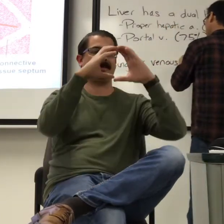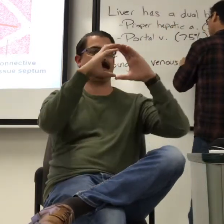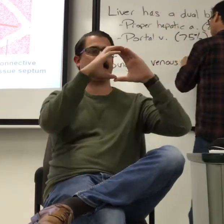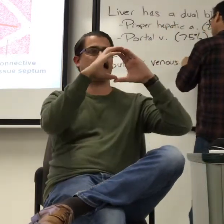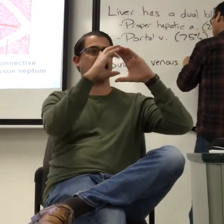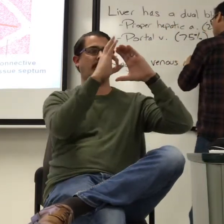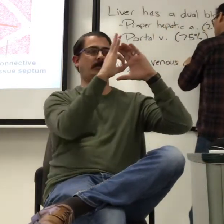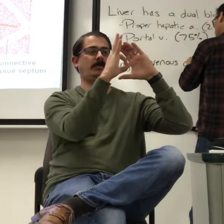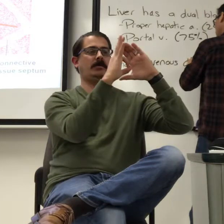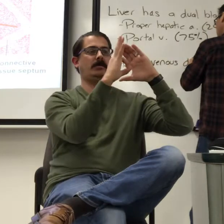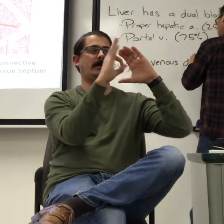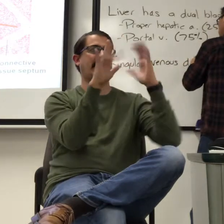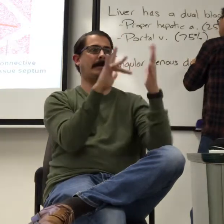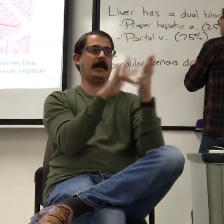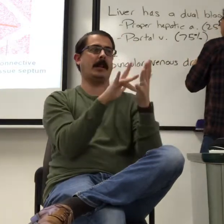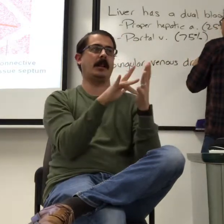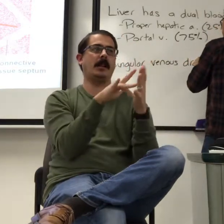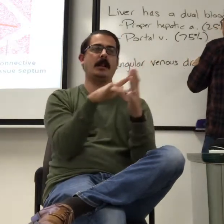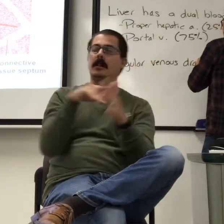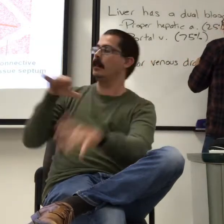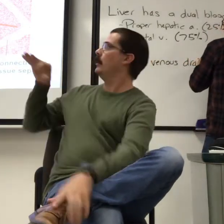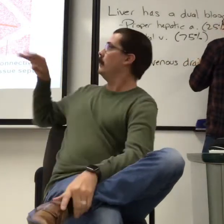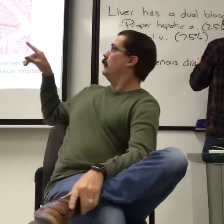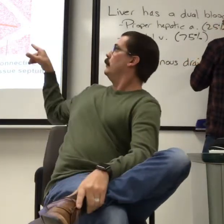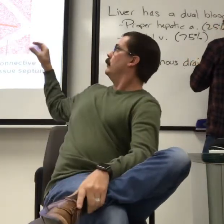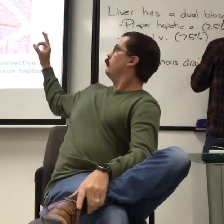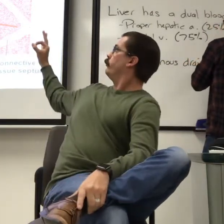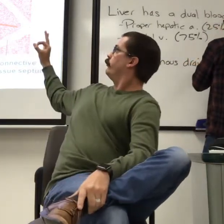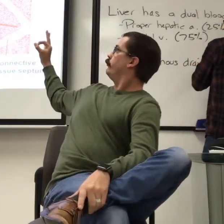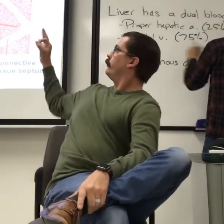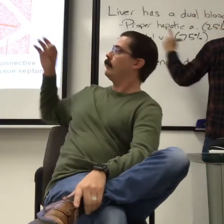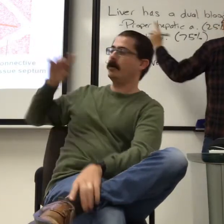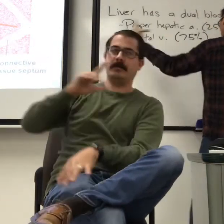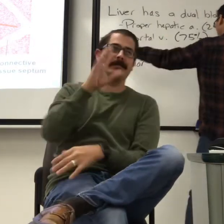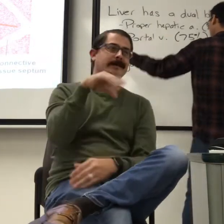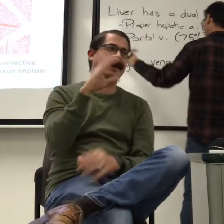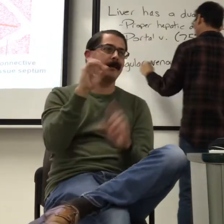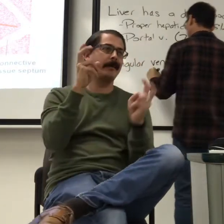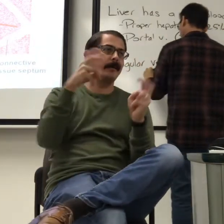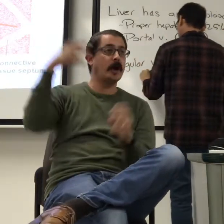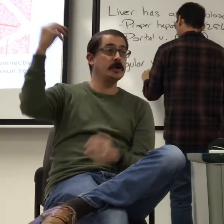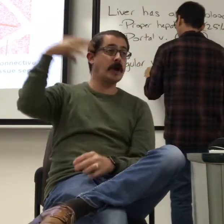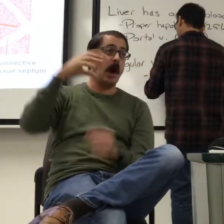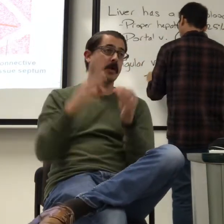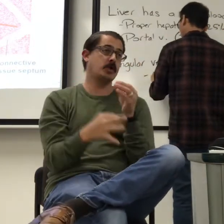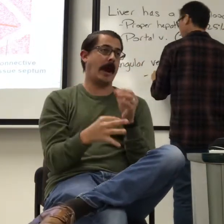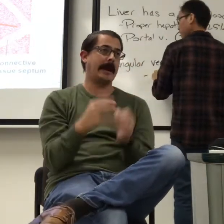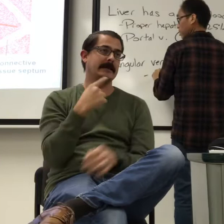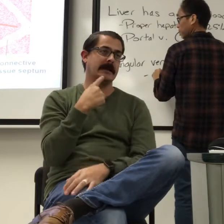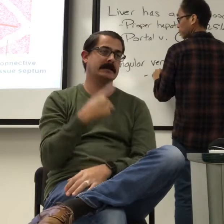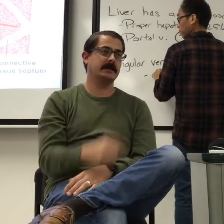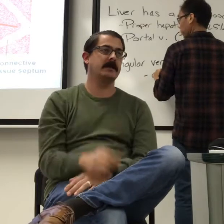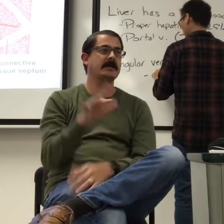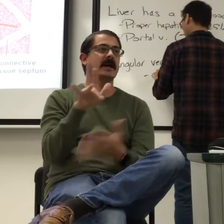venous drainage. And so on this slide, the liver lobule, it's the central